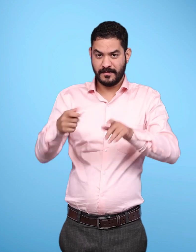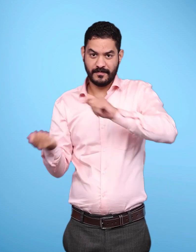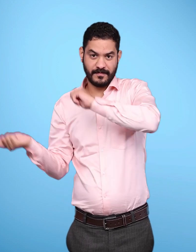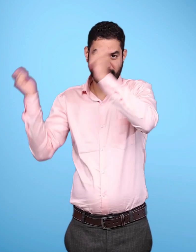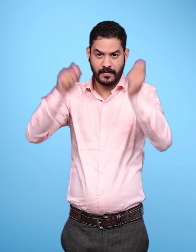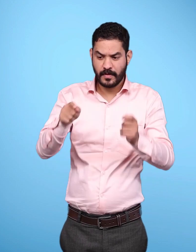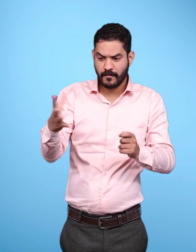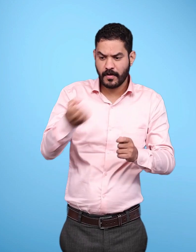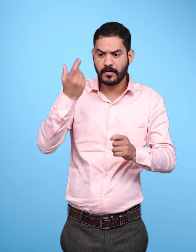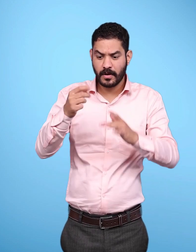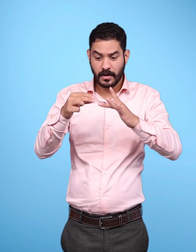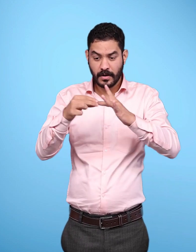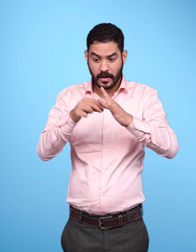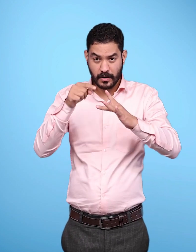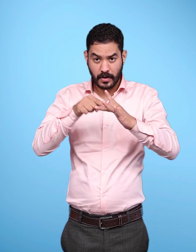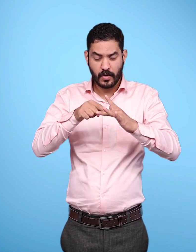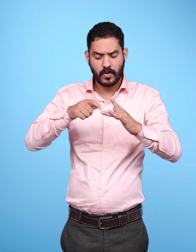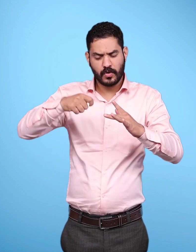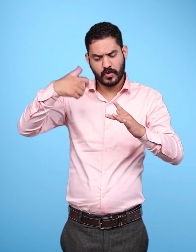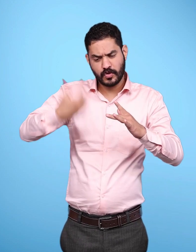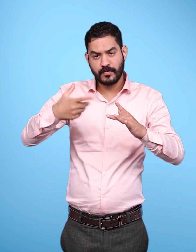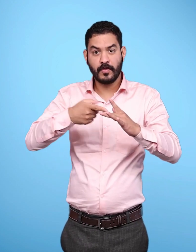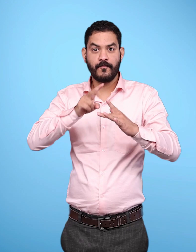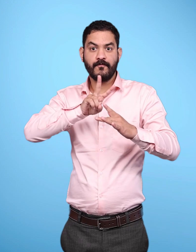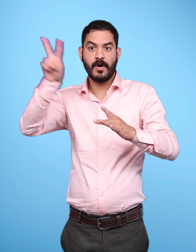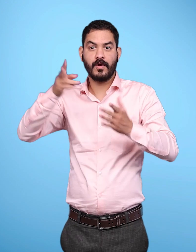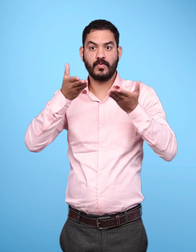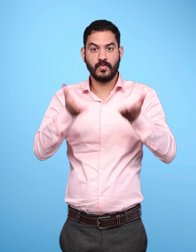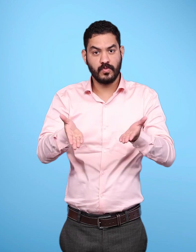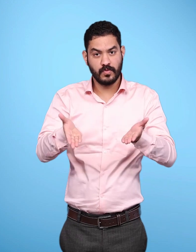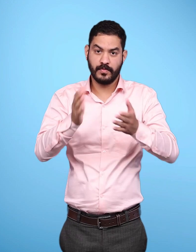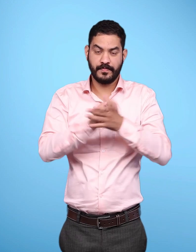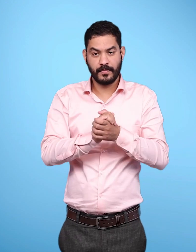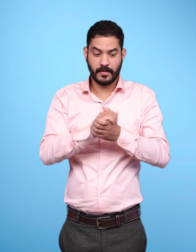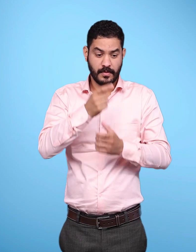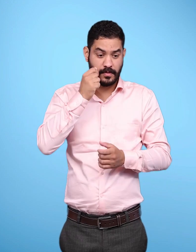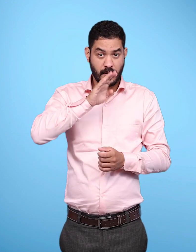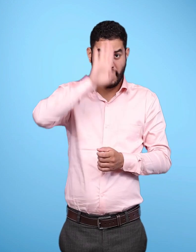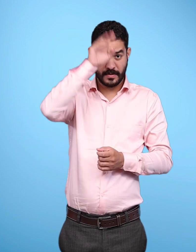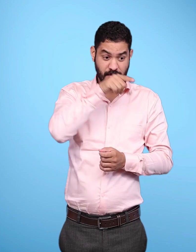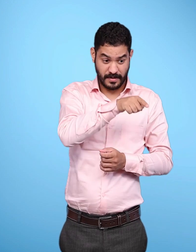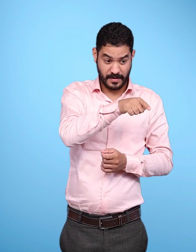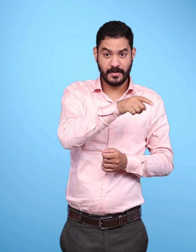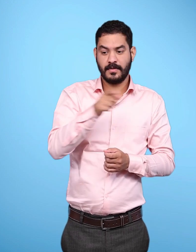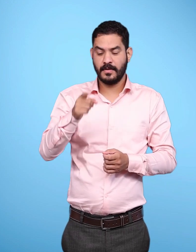A fisherman found a precious ring which the king had given to Shakuntala.